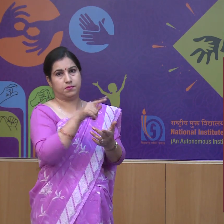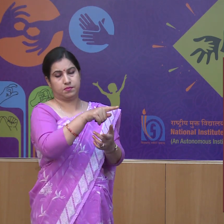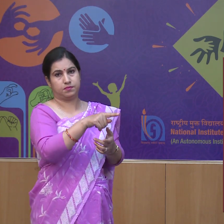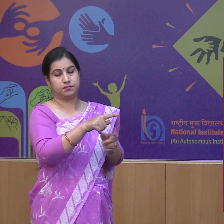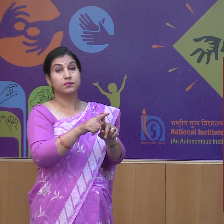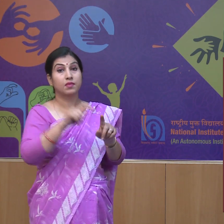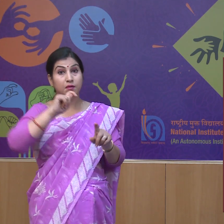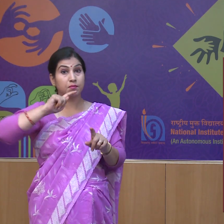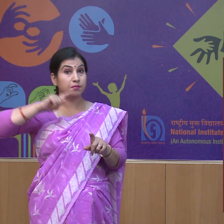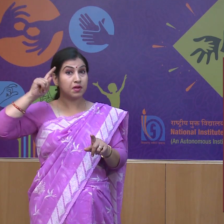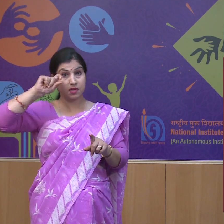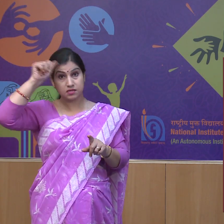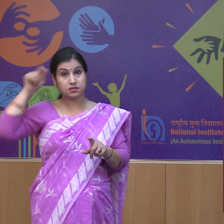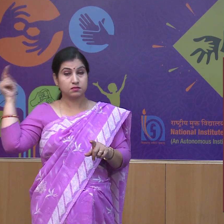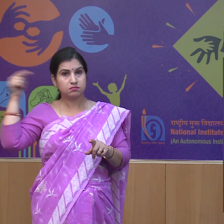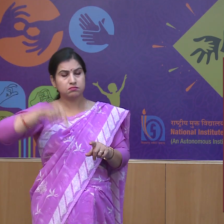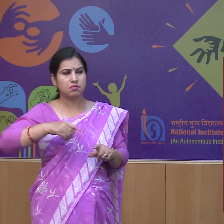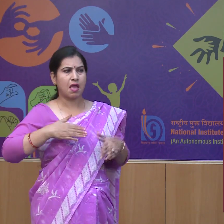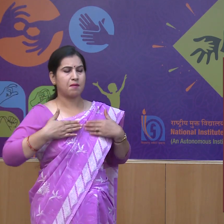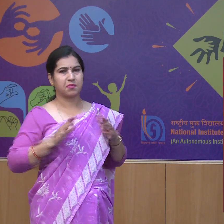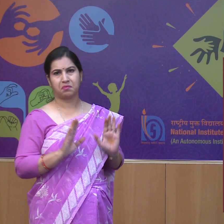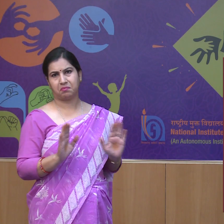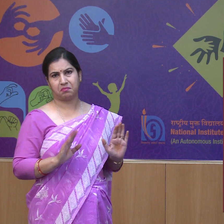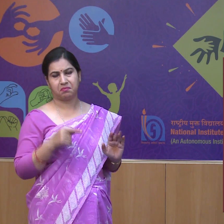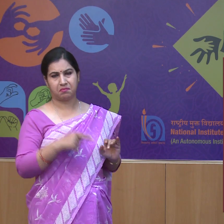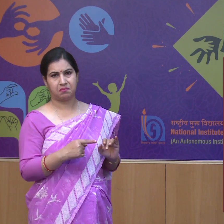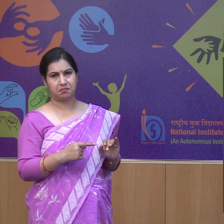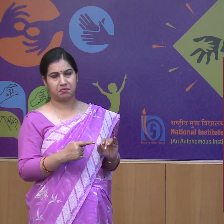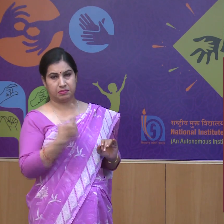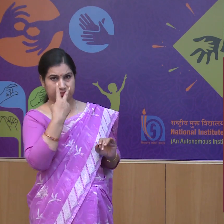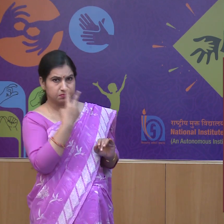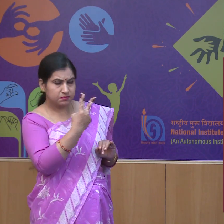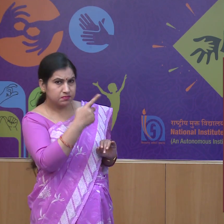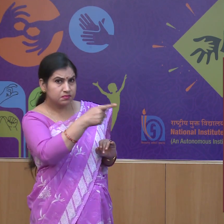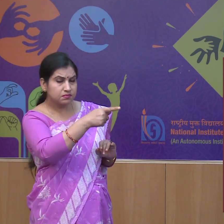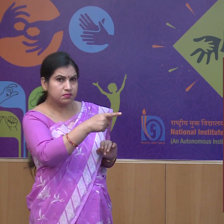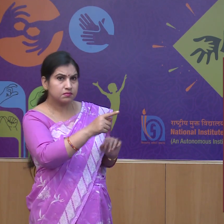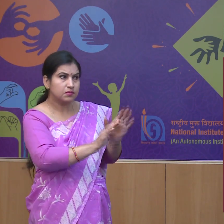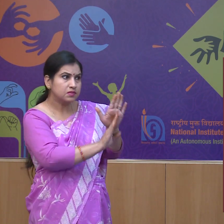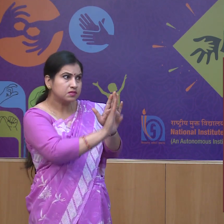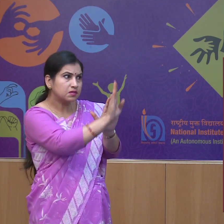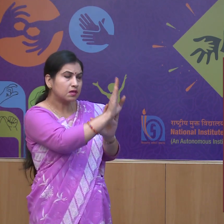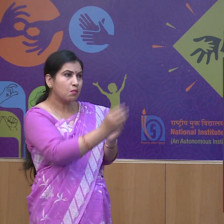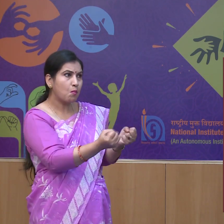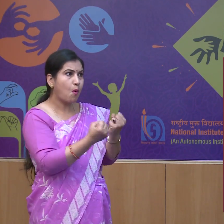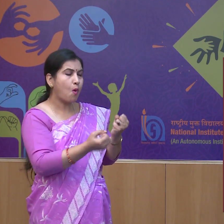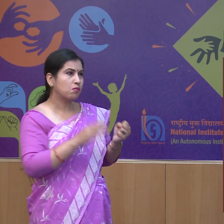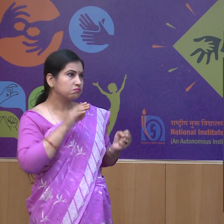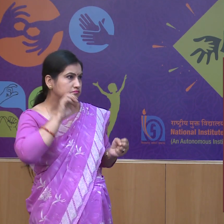The British were not happy with the rise of Sikhs